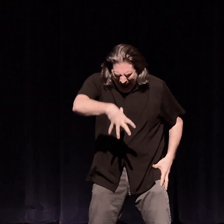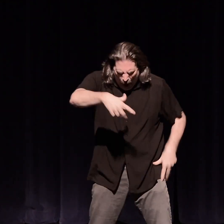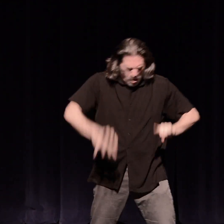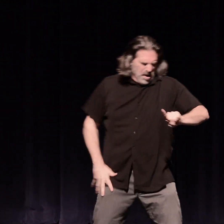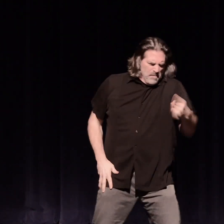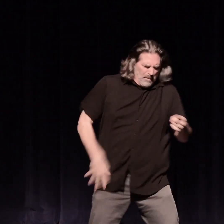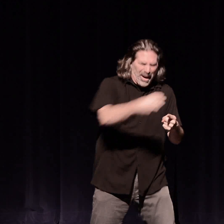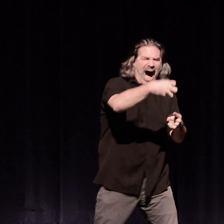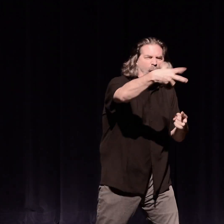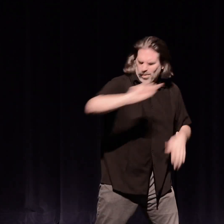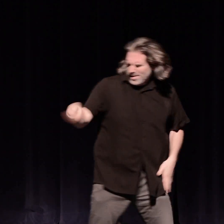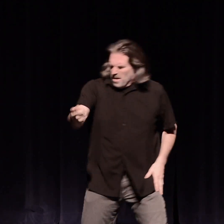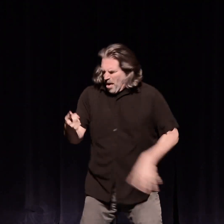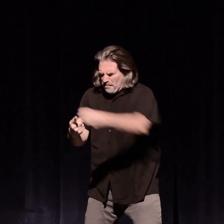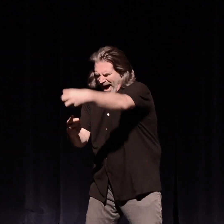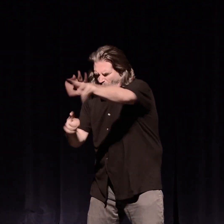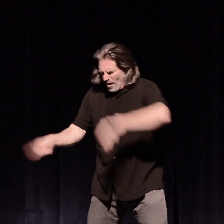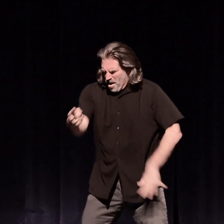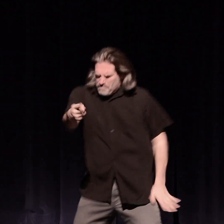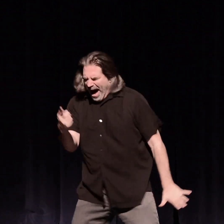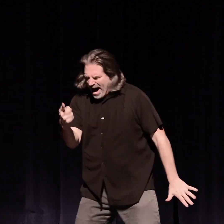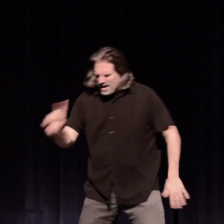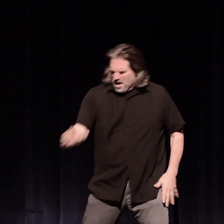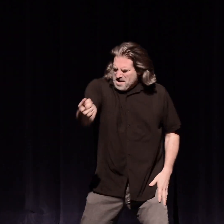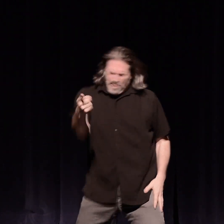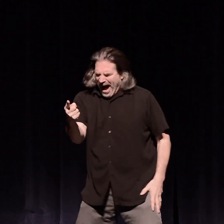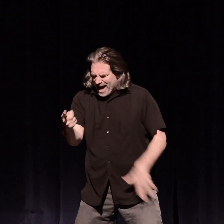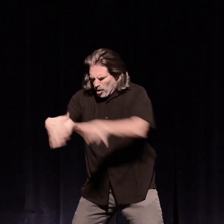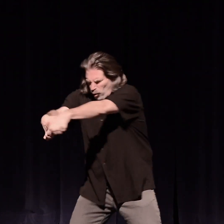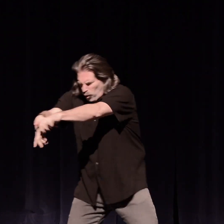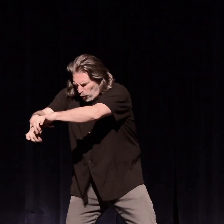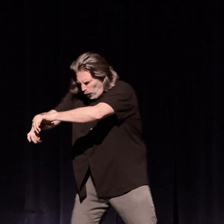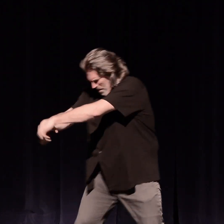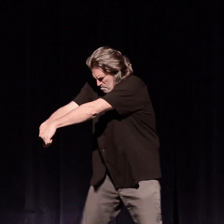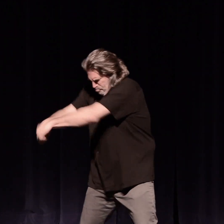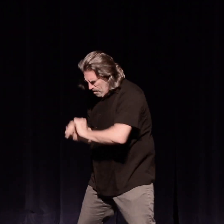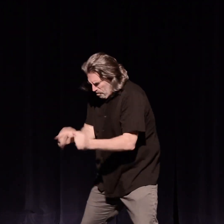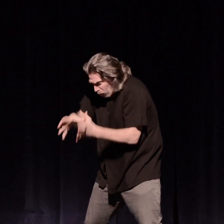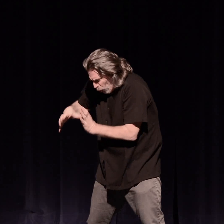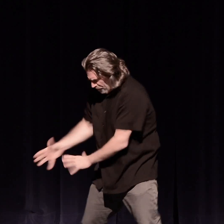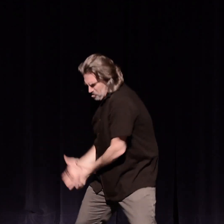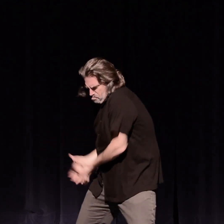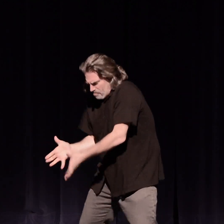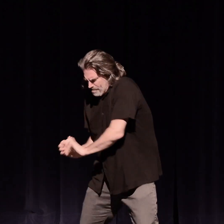cannons firing, cannons pounding, cannons reloading,